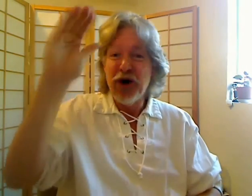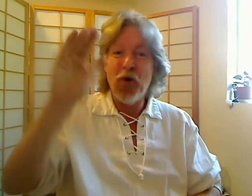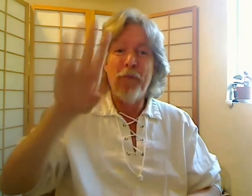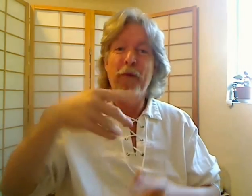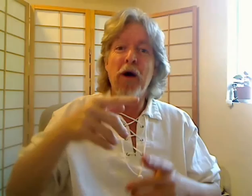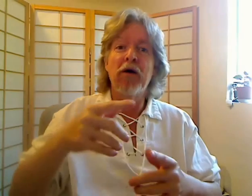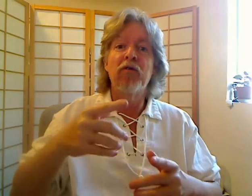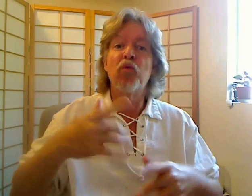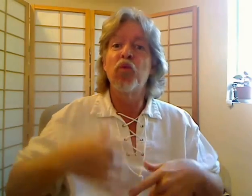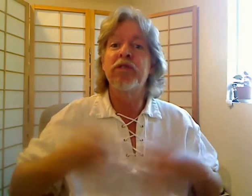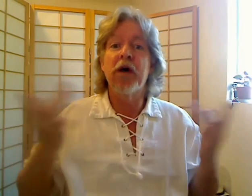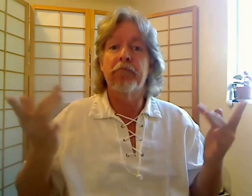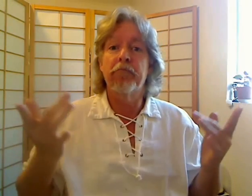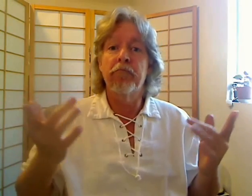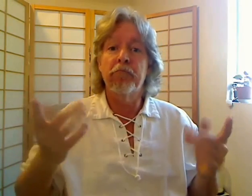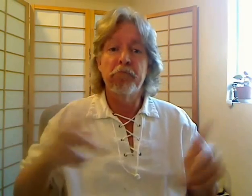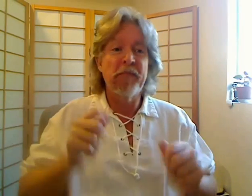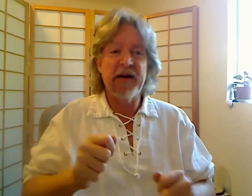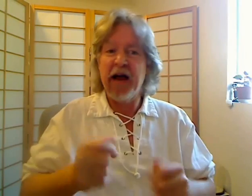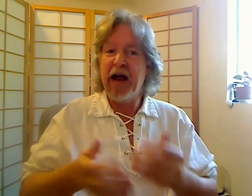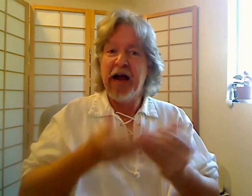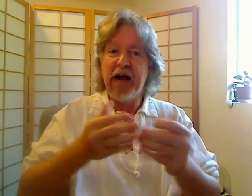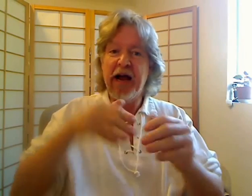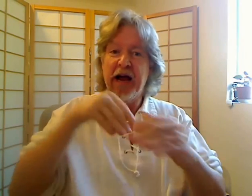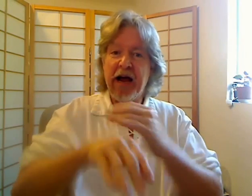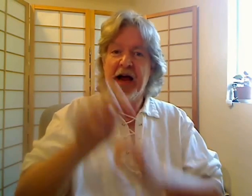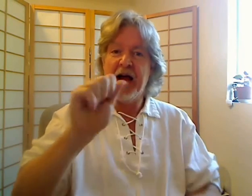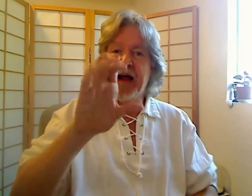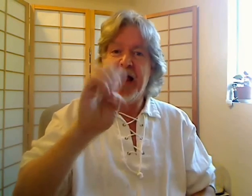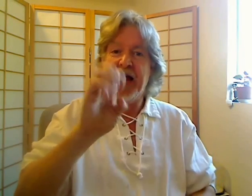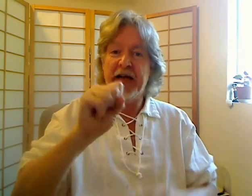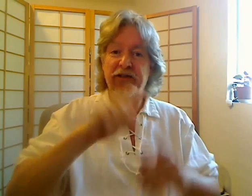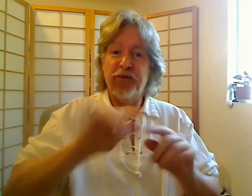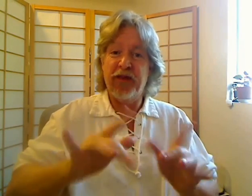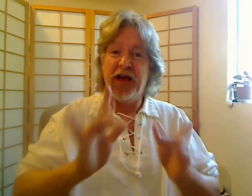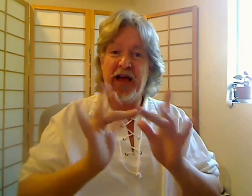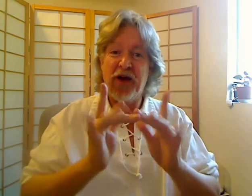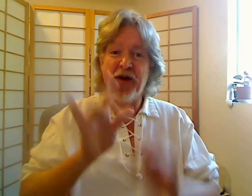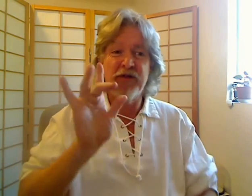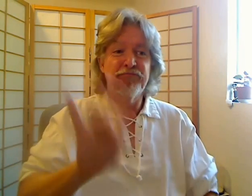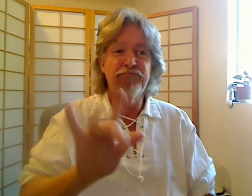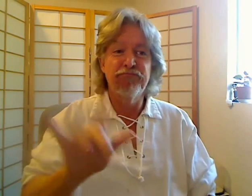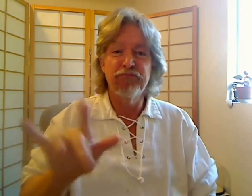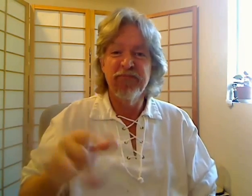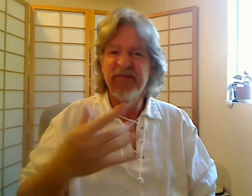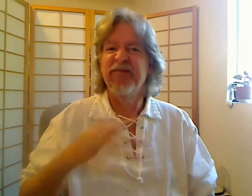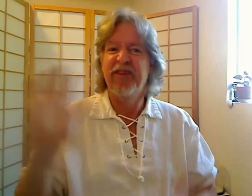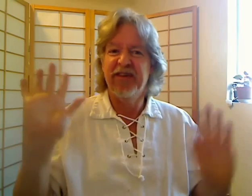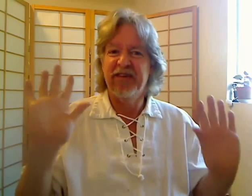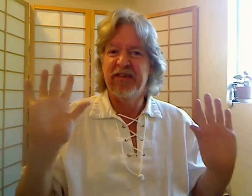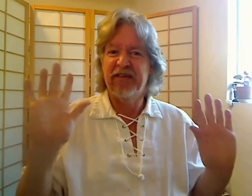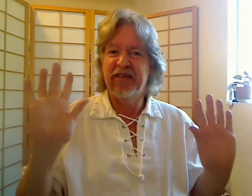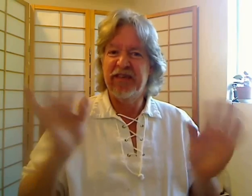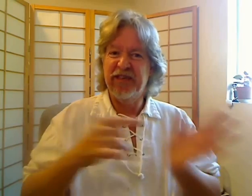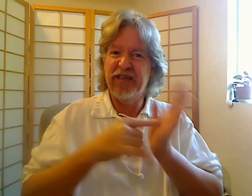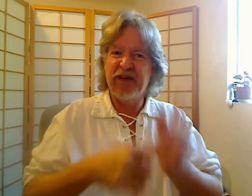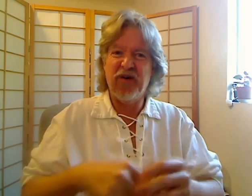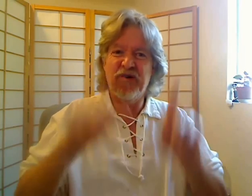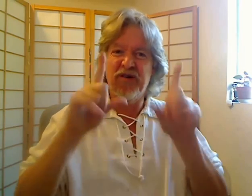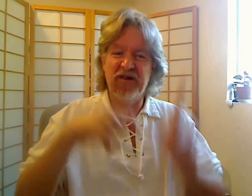game. This here is our lives. We can't fuck this up. We got to get it right. If you're with us and you're ready for war, then let's ride.